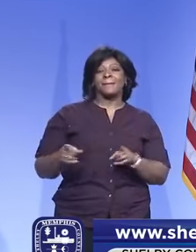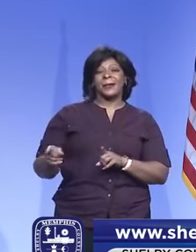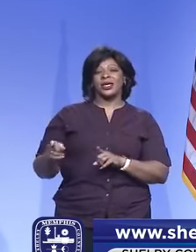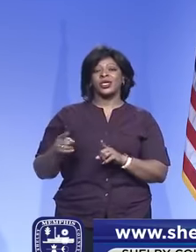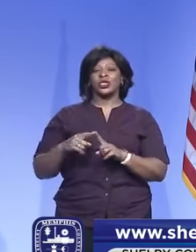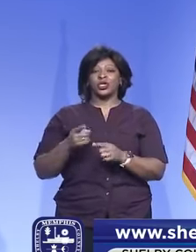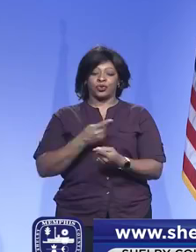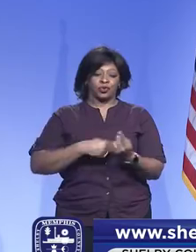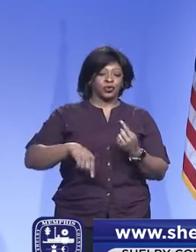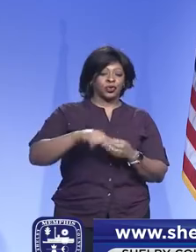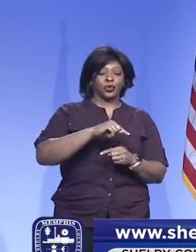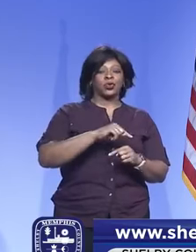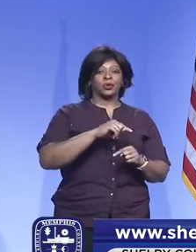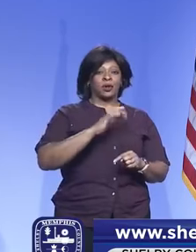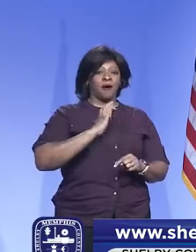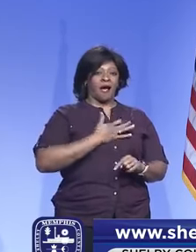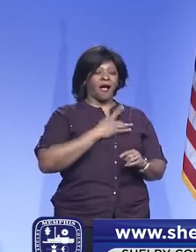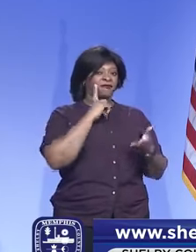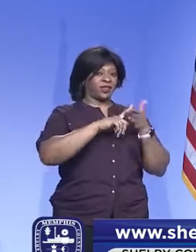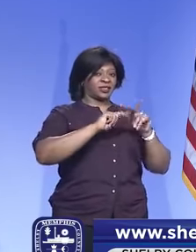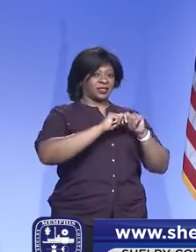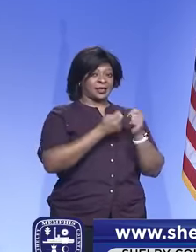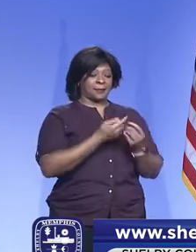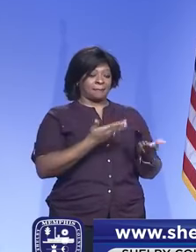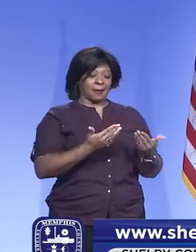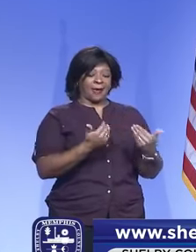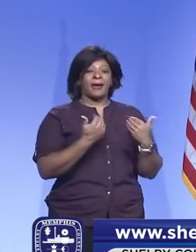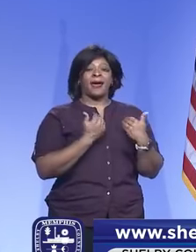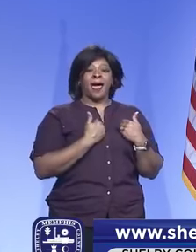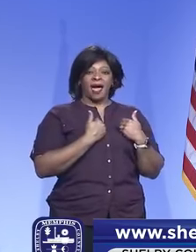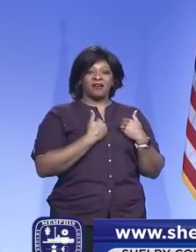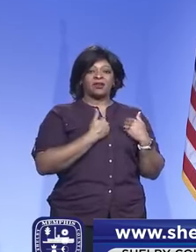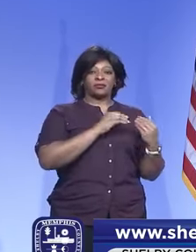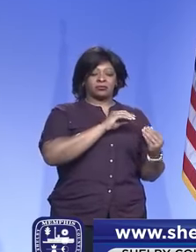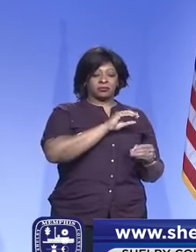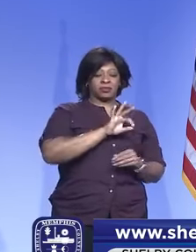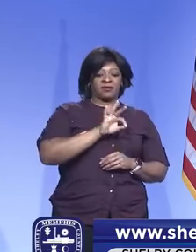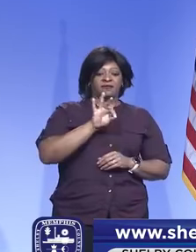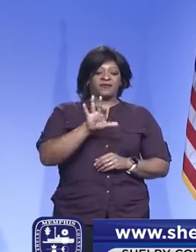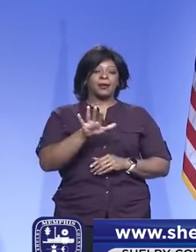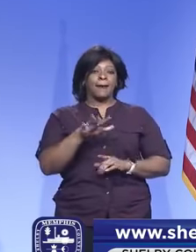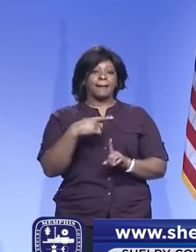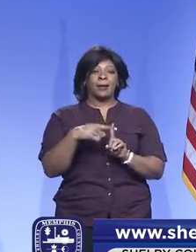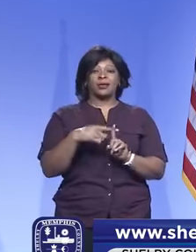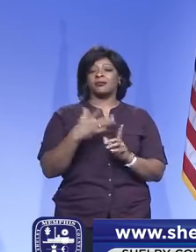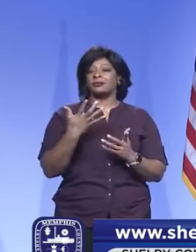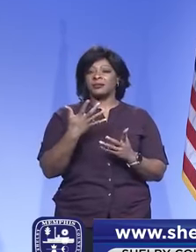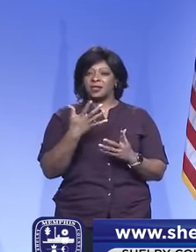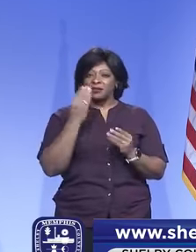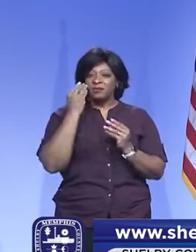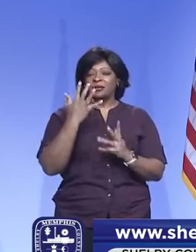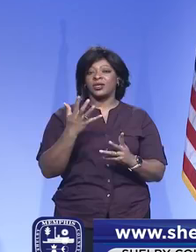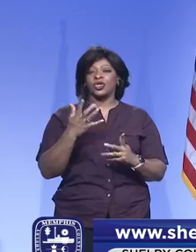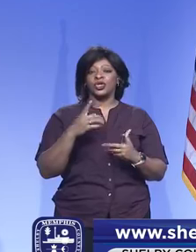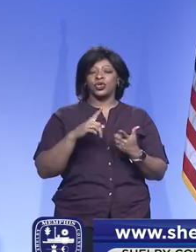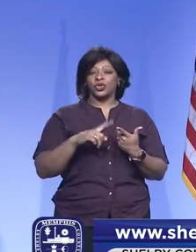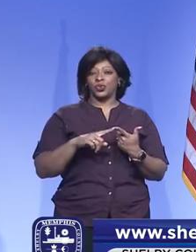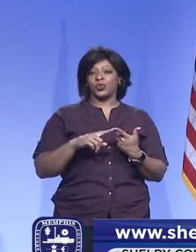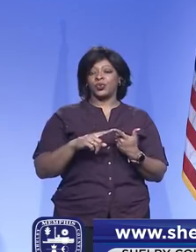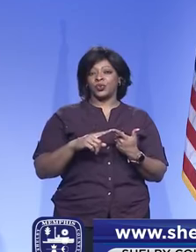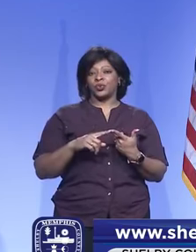our investigation team that may have contributed in any kind of way to